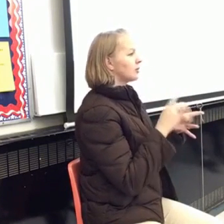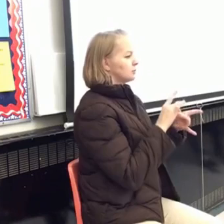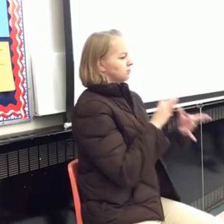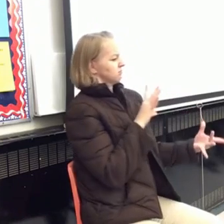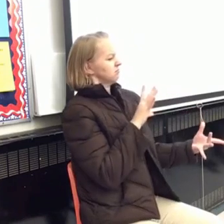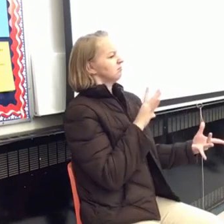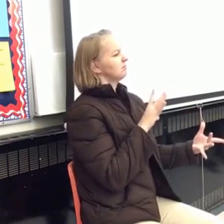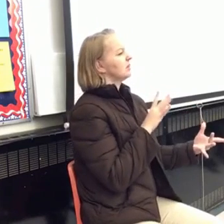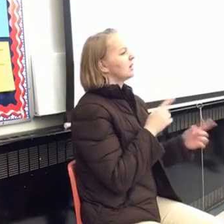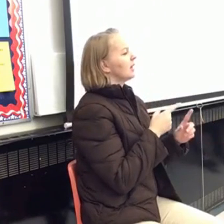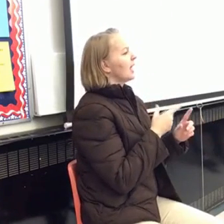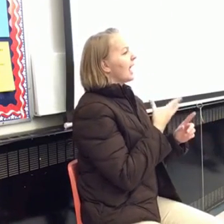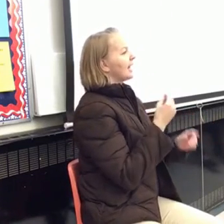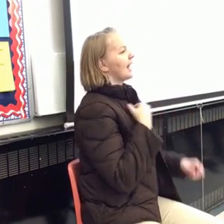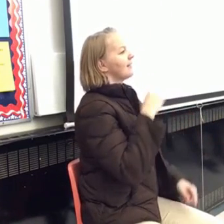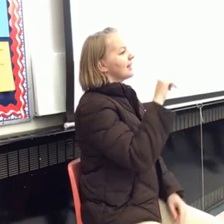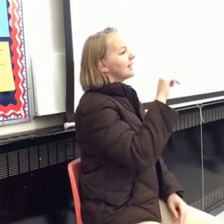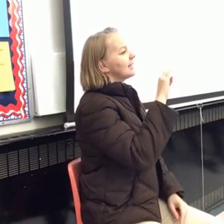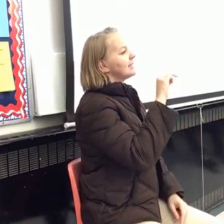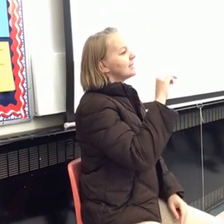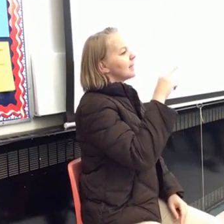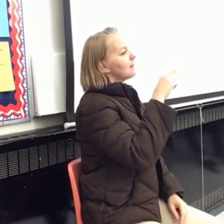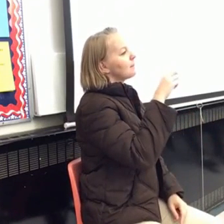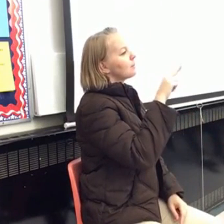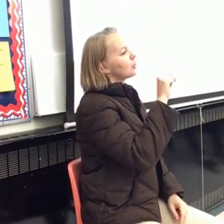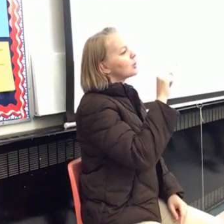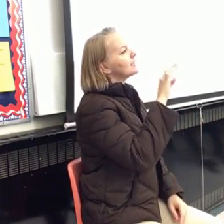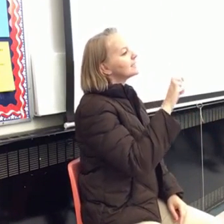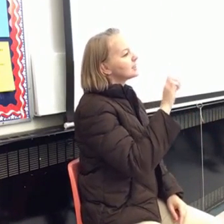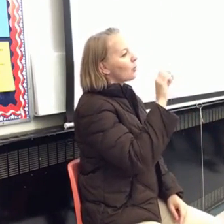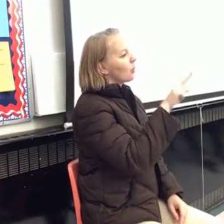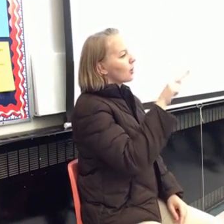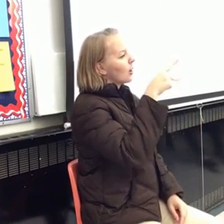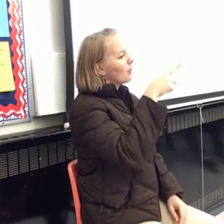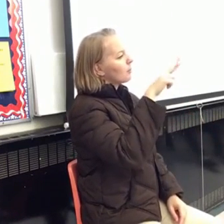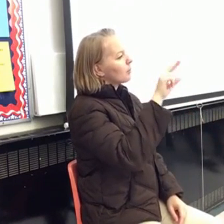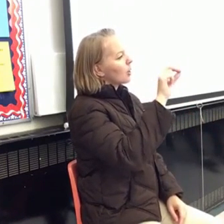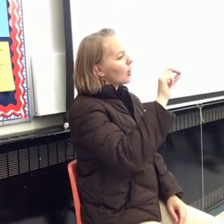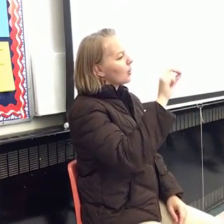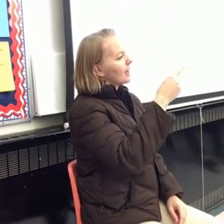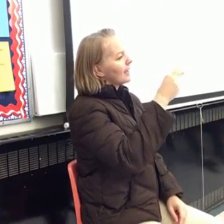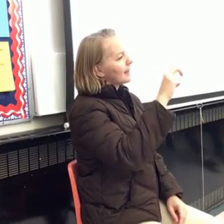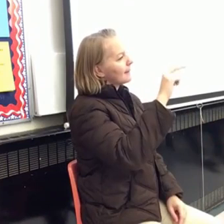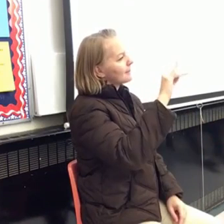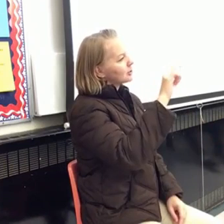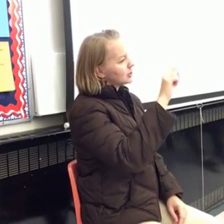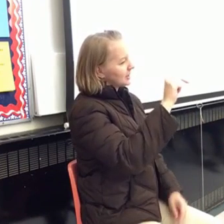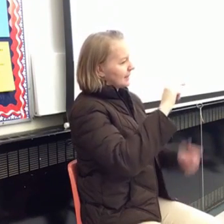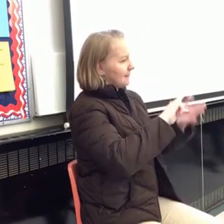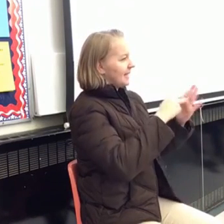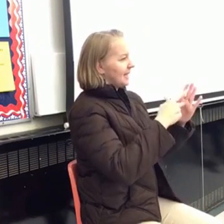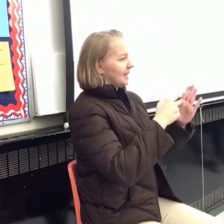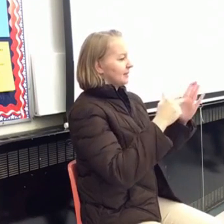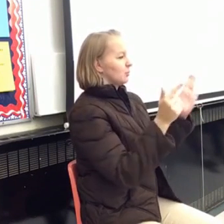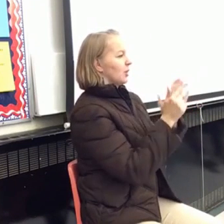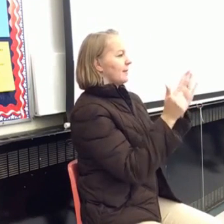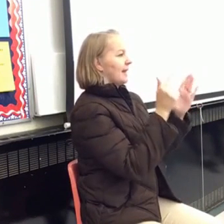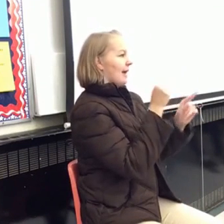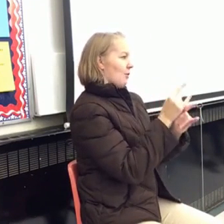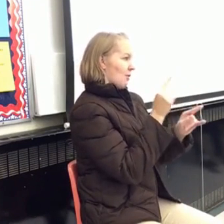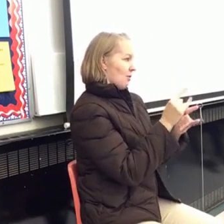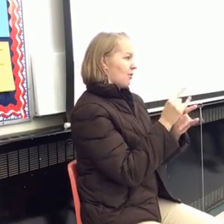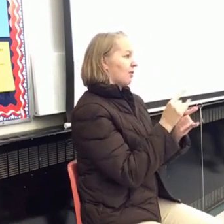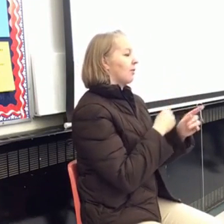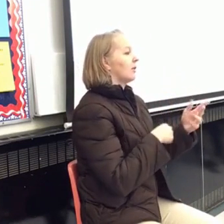example, and have temperance or prohibition. What is that prohibiting? Alcohol, exactly. They also are going